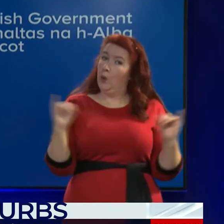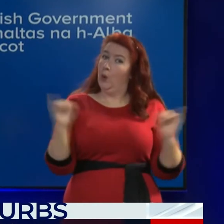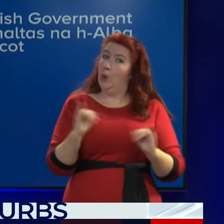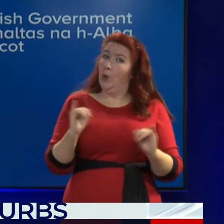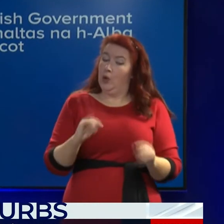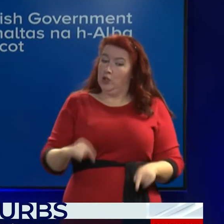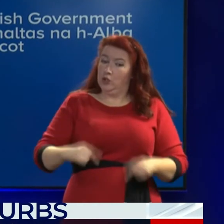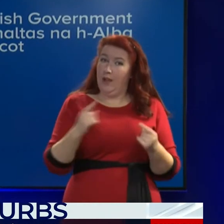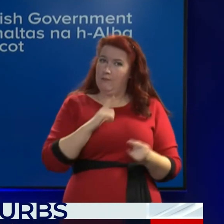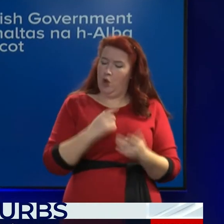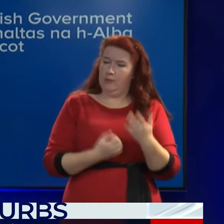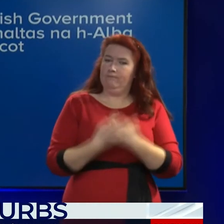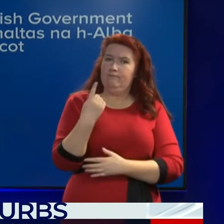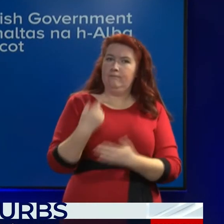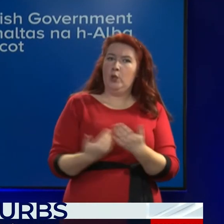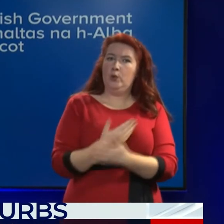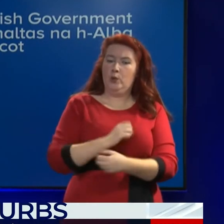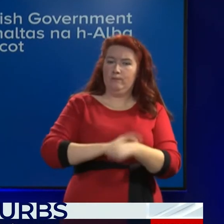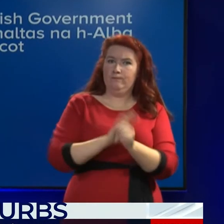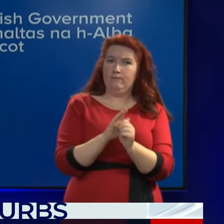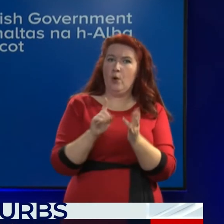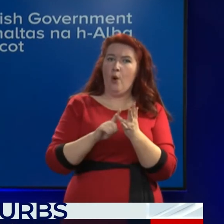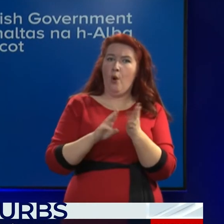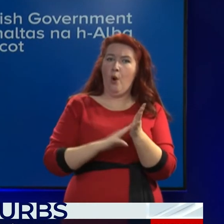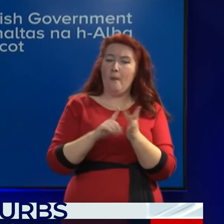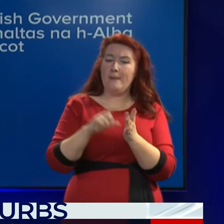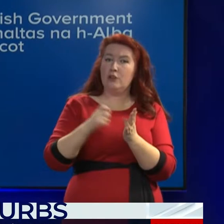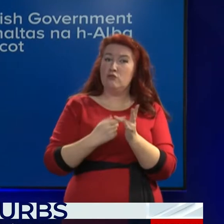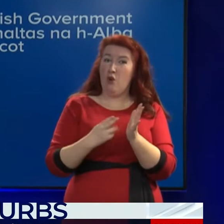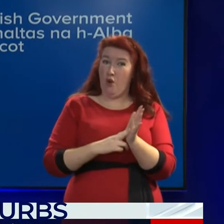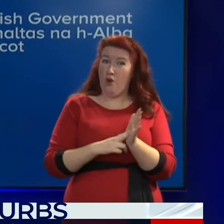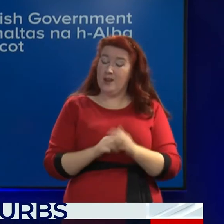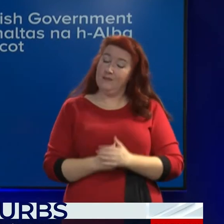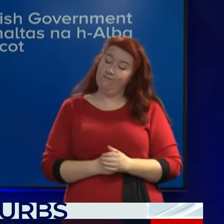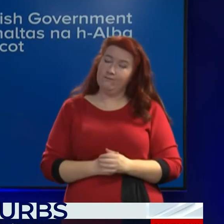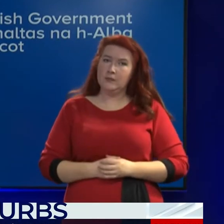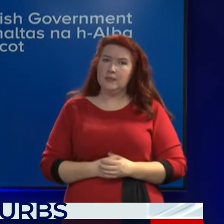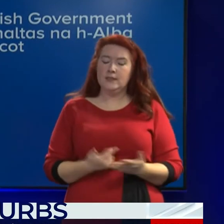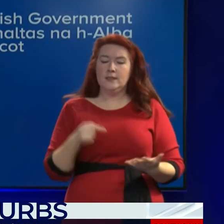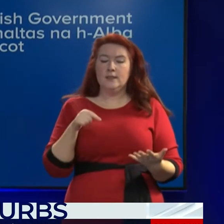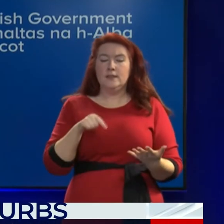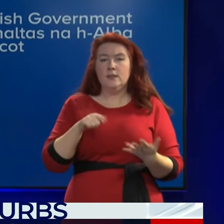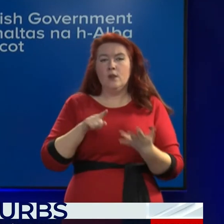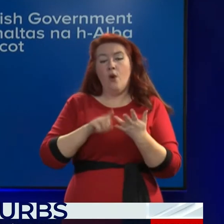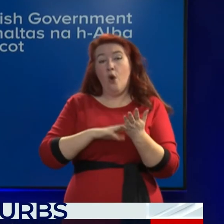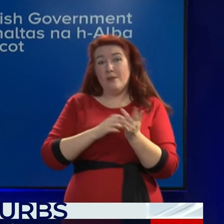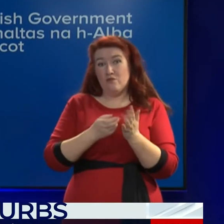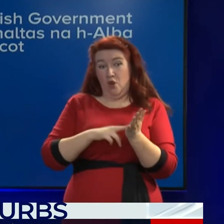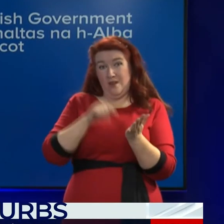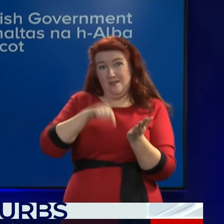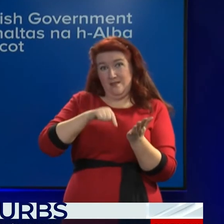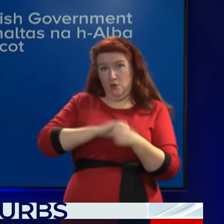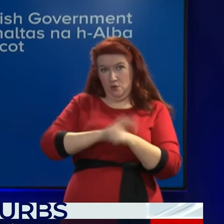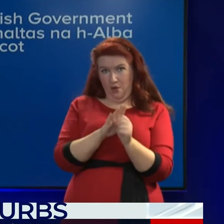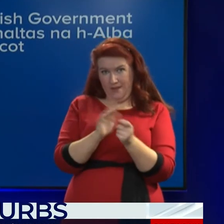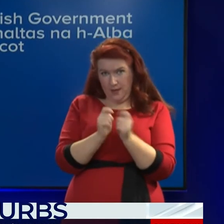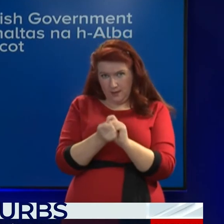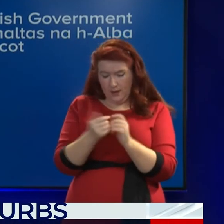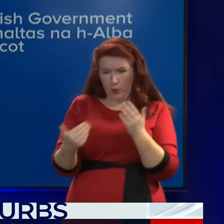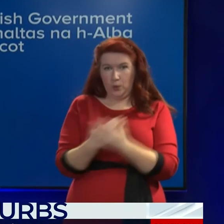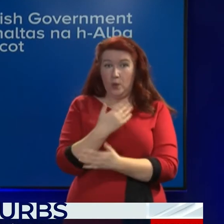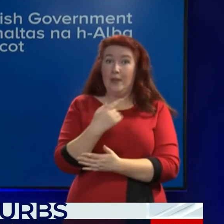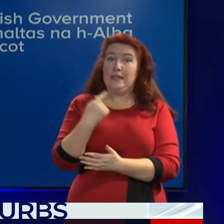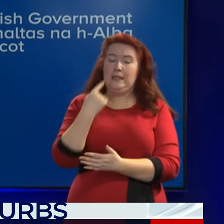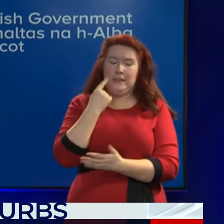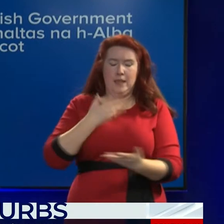new Omicron variant. To be blunt, because of the much greater and faster transmissibility of this